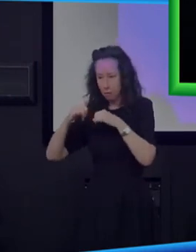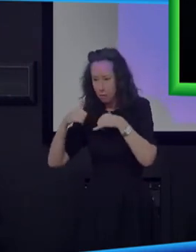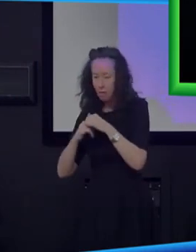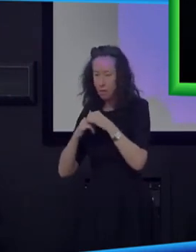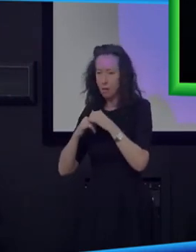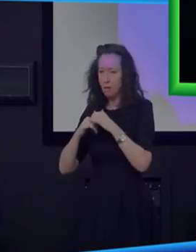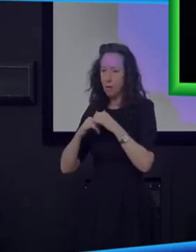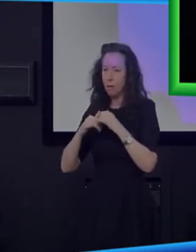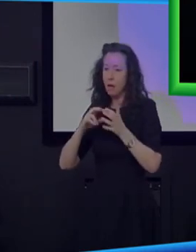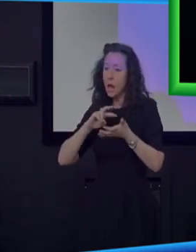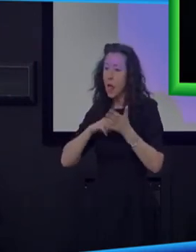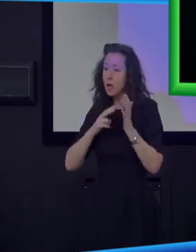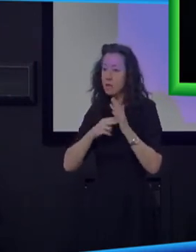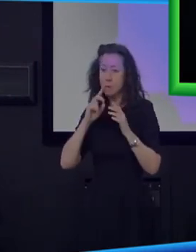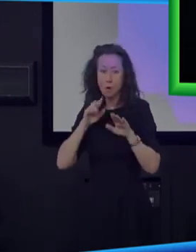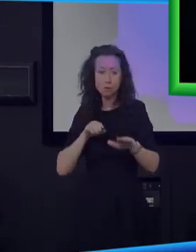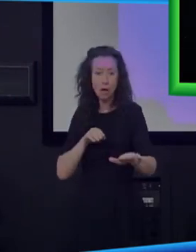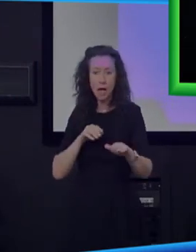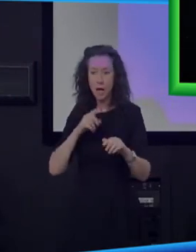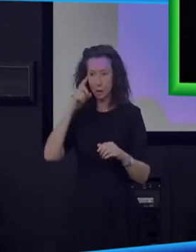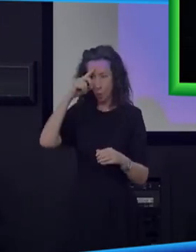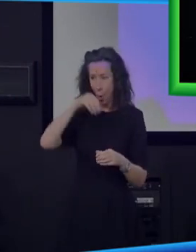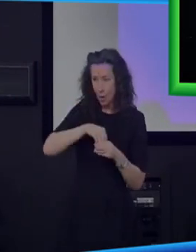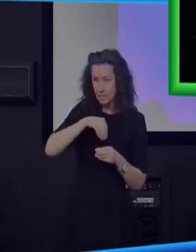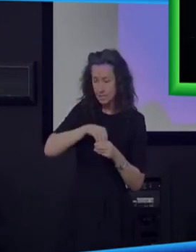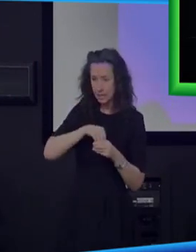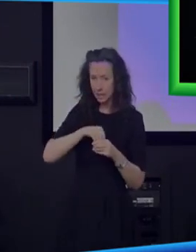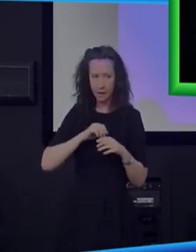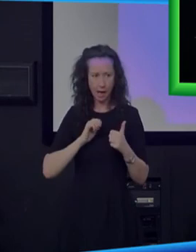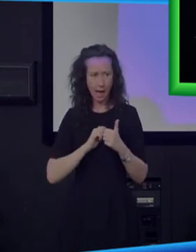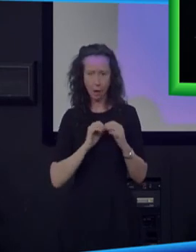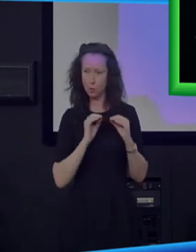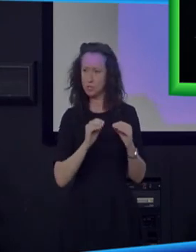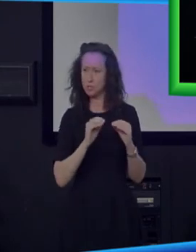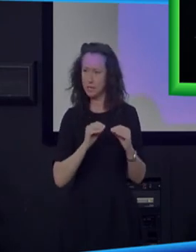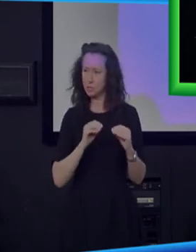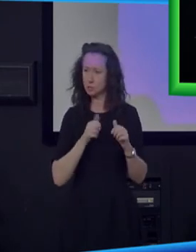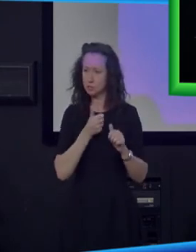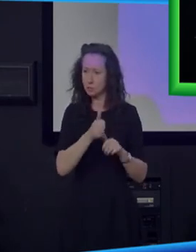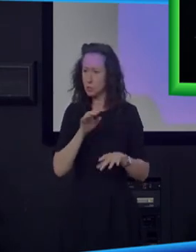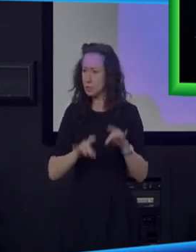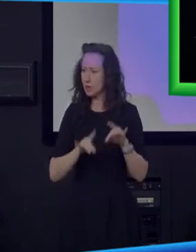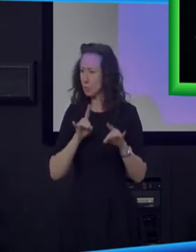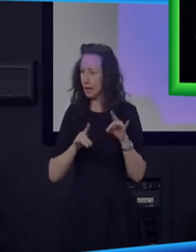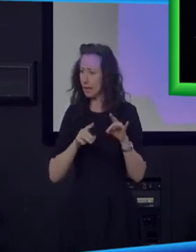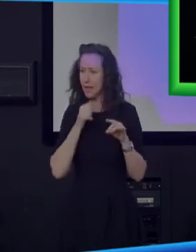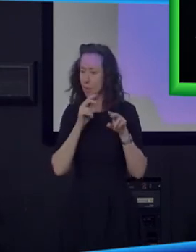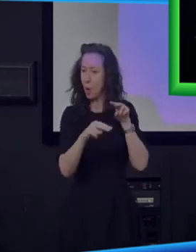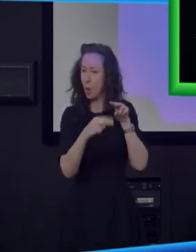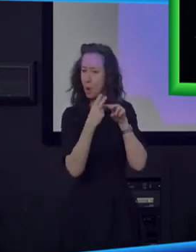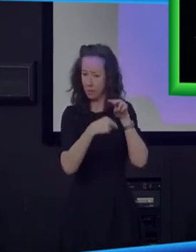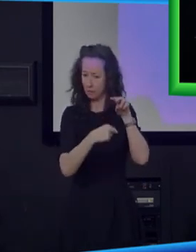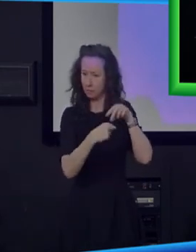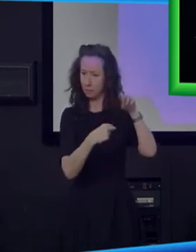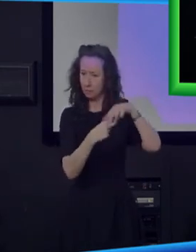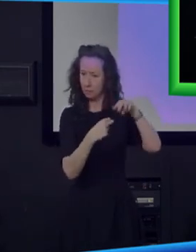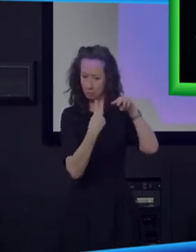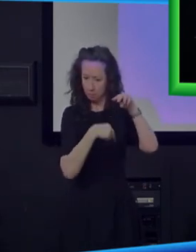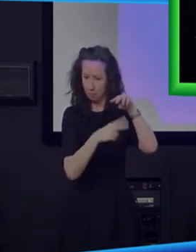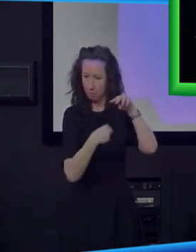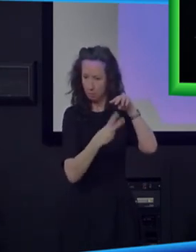first of all, an autistic child who won't look at the teacher how to do algebra?